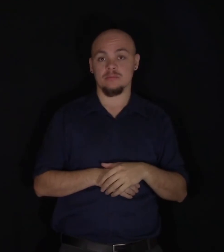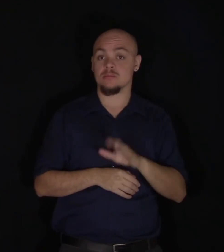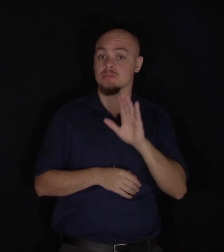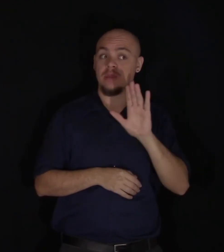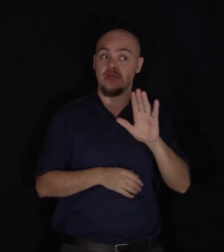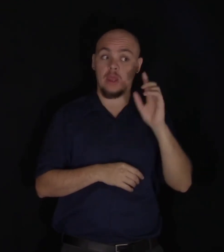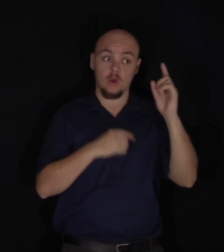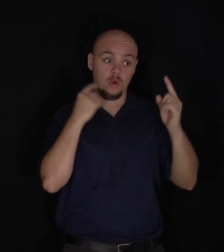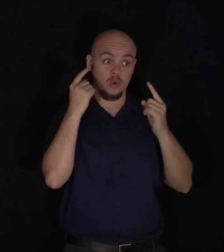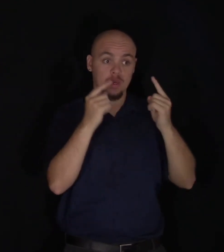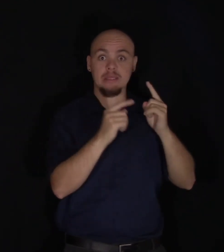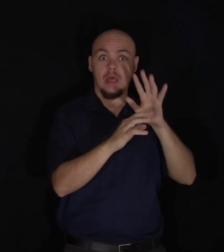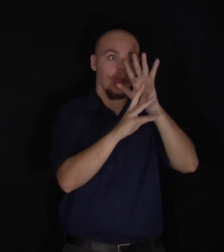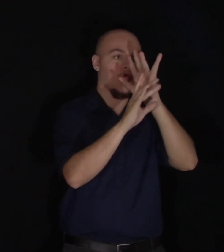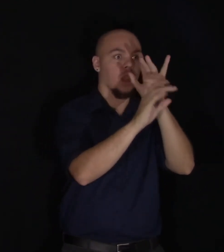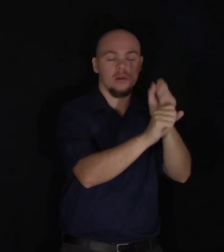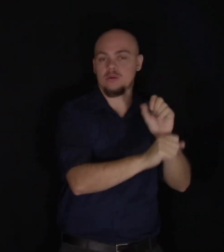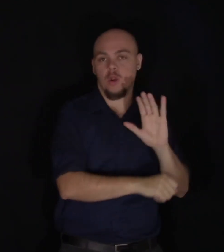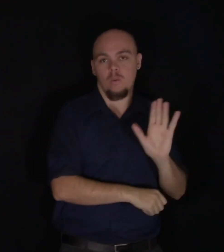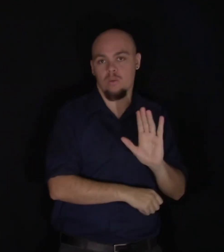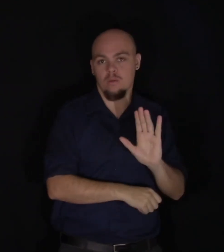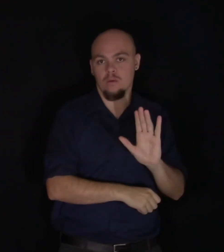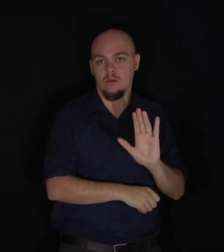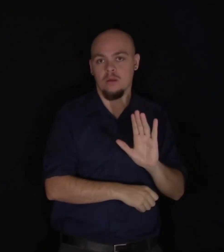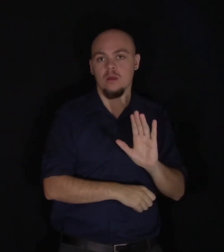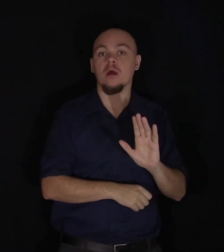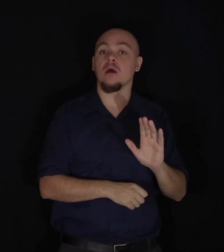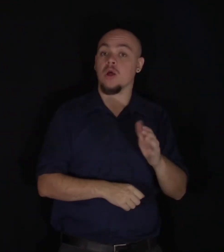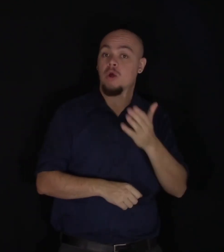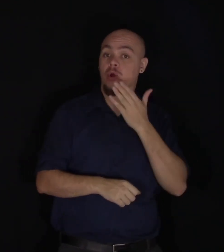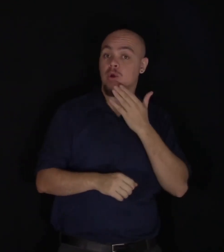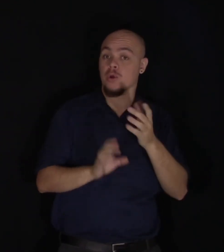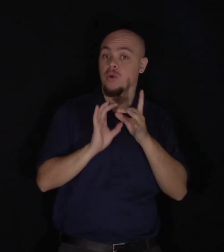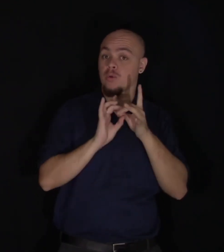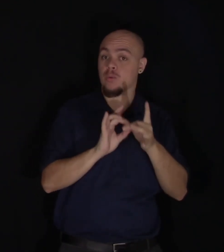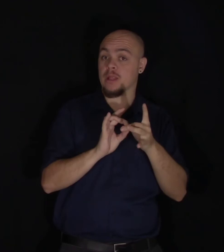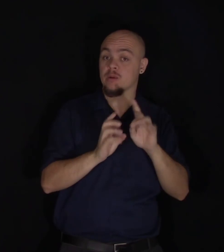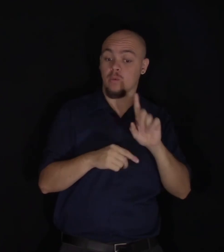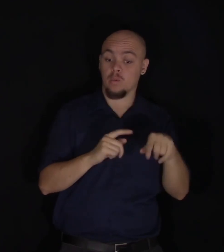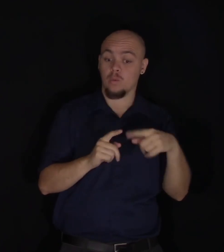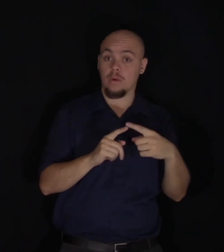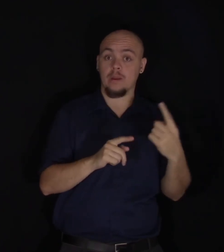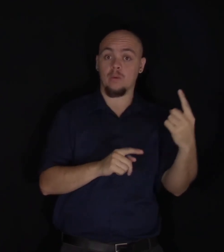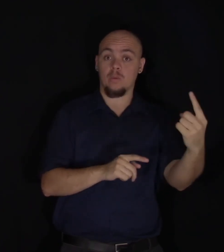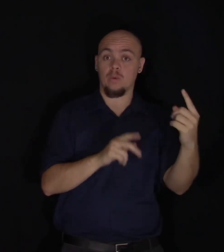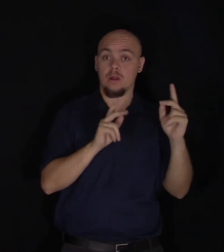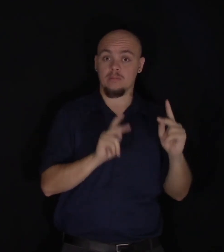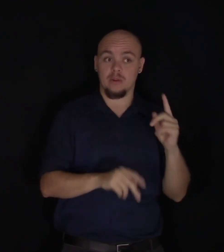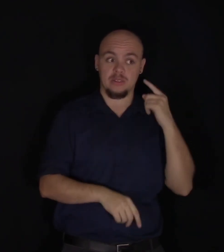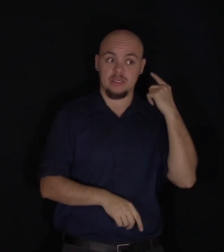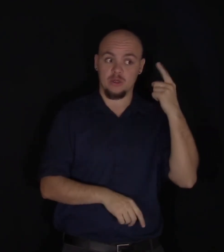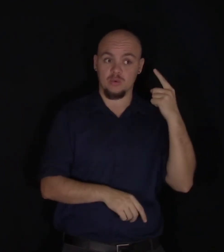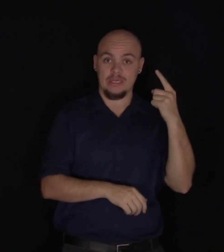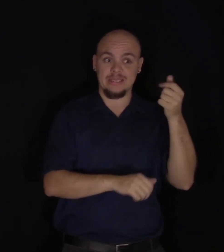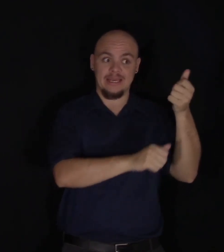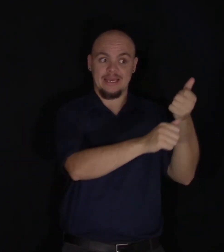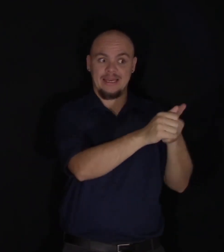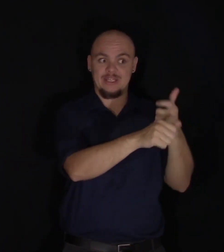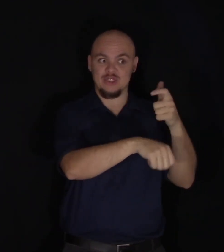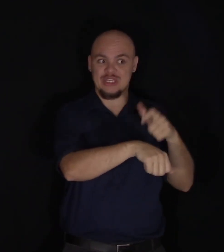ball. As the saying goes, the hallmark of a good relationship is when only one person goes crazy at a time.